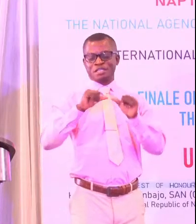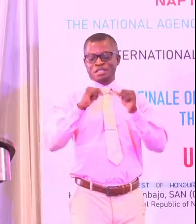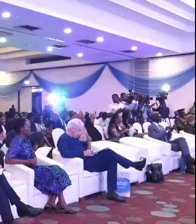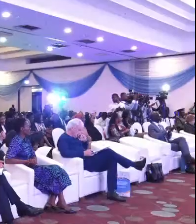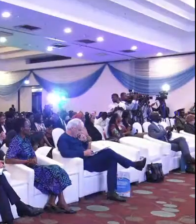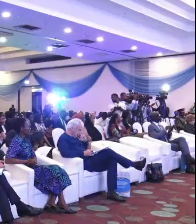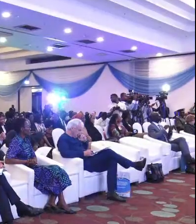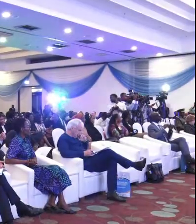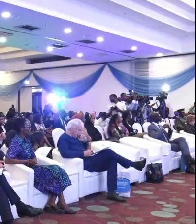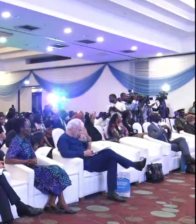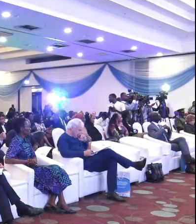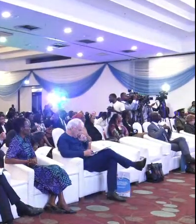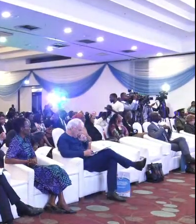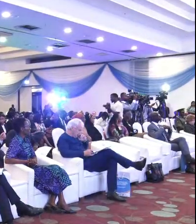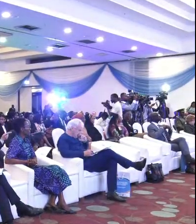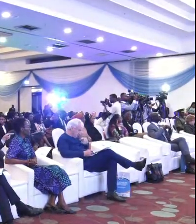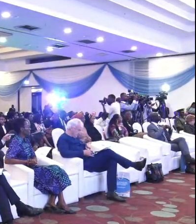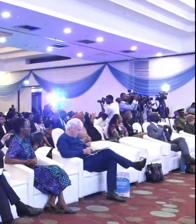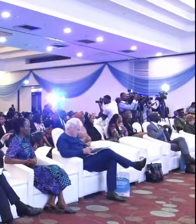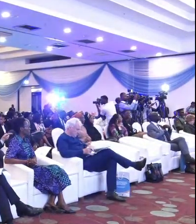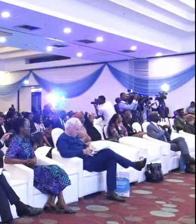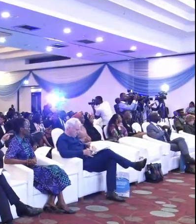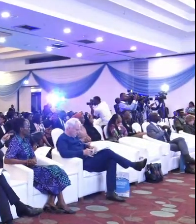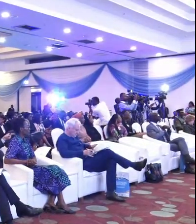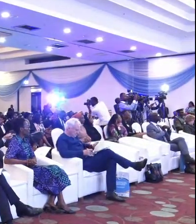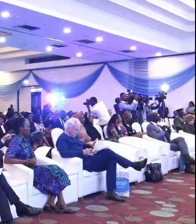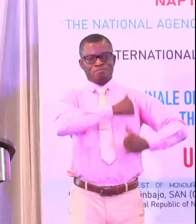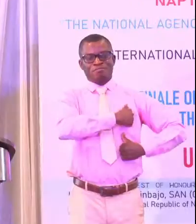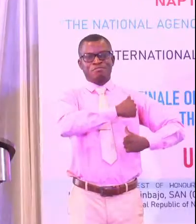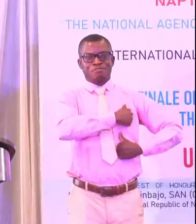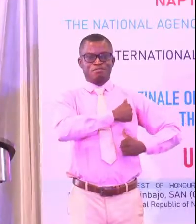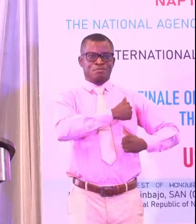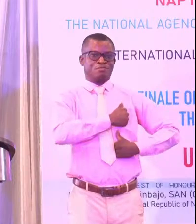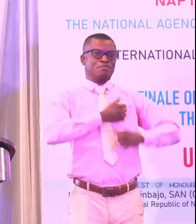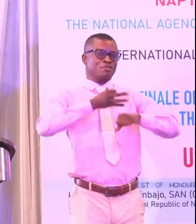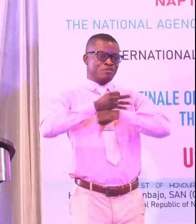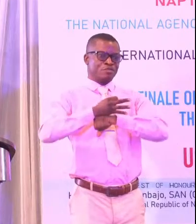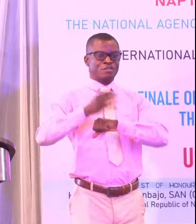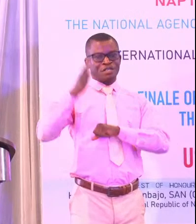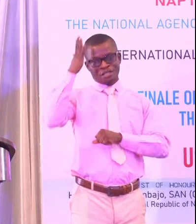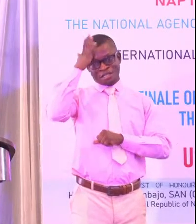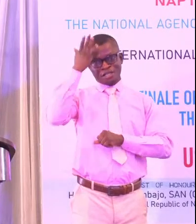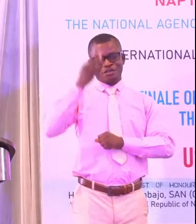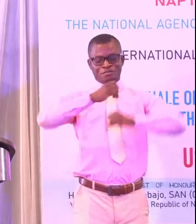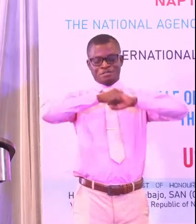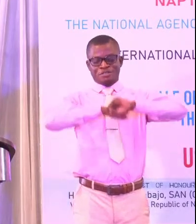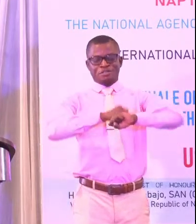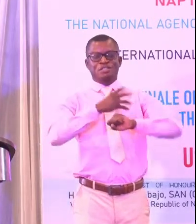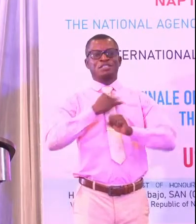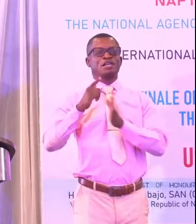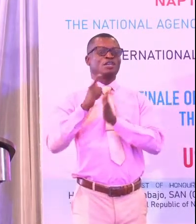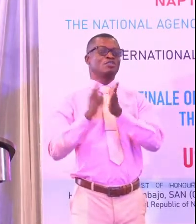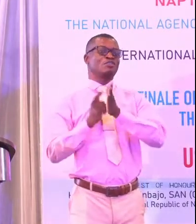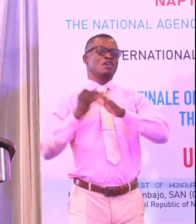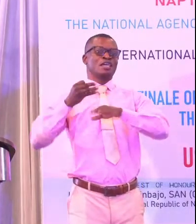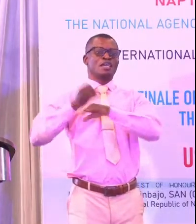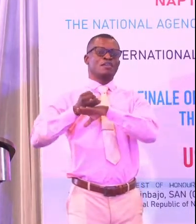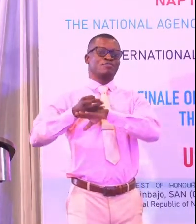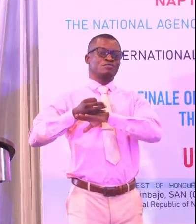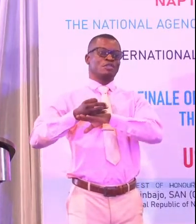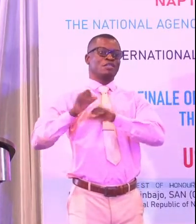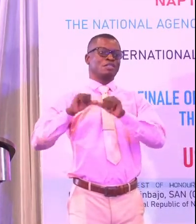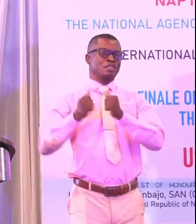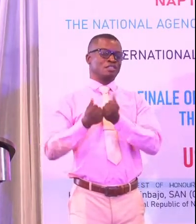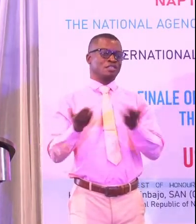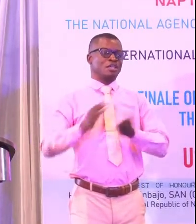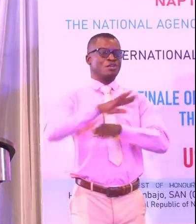present, representatives of the armed forces, heads of security and law enforcement agencies here present,